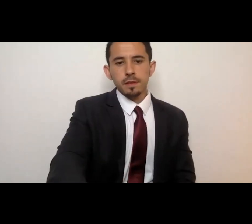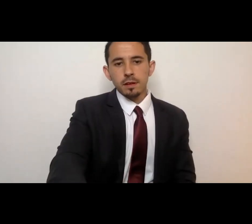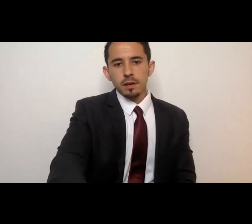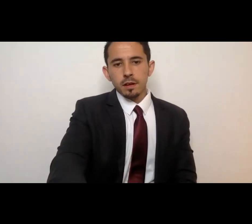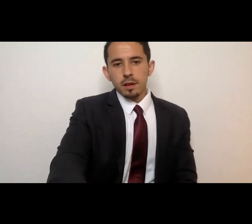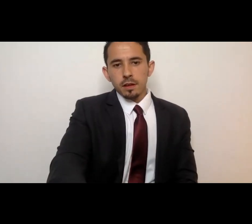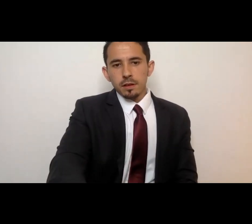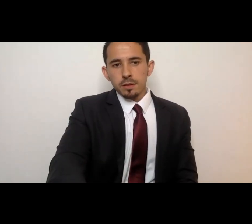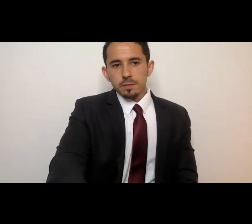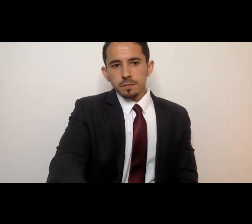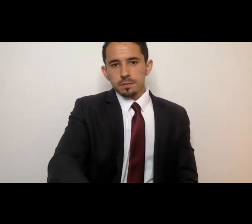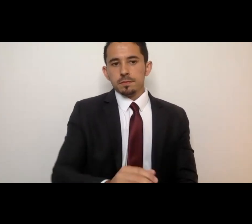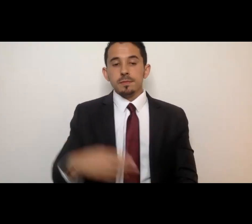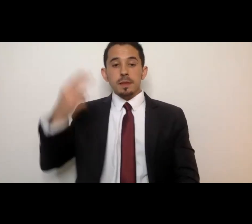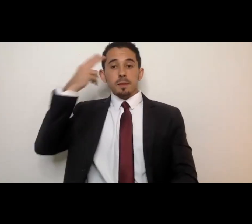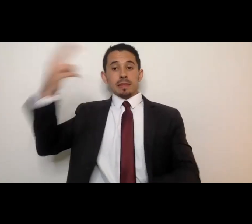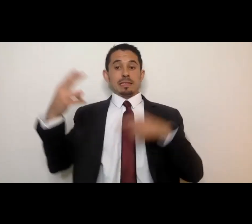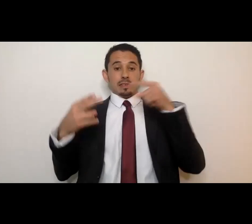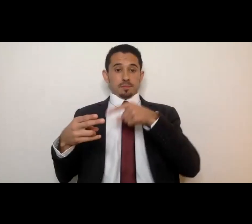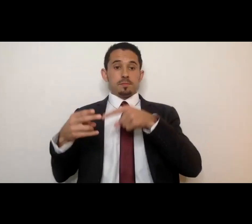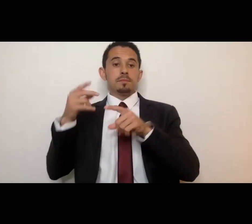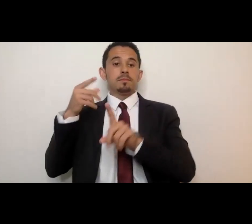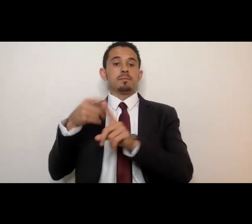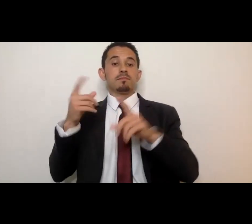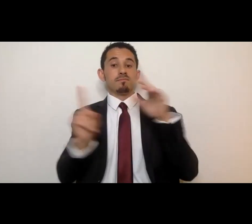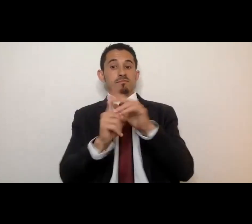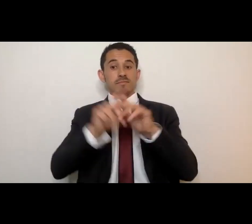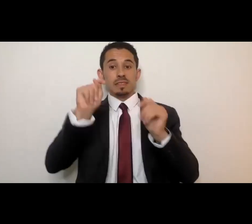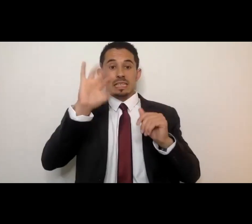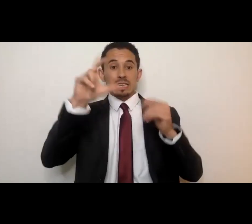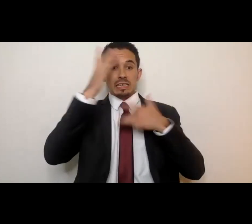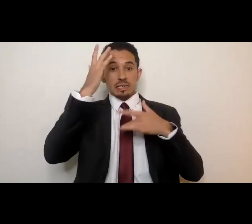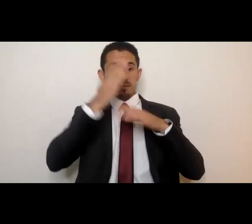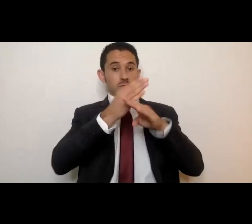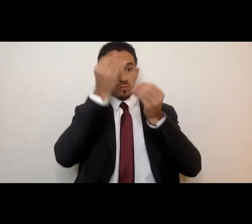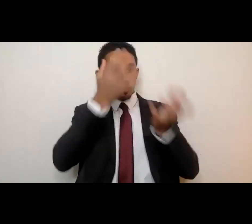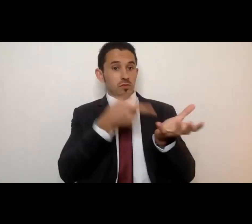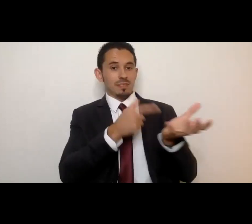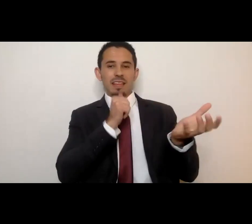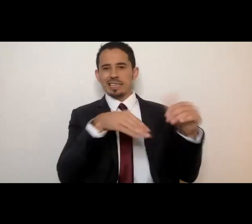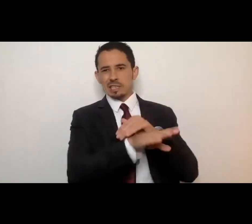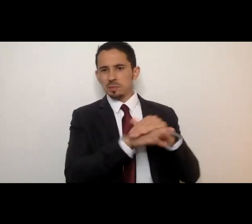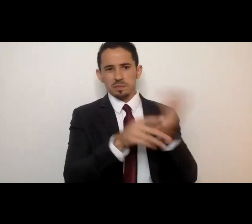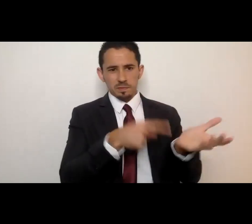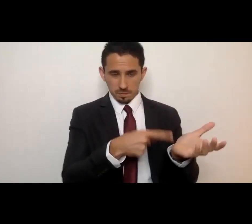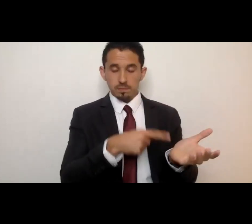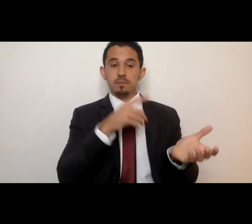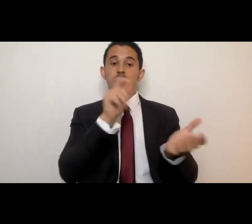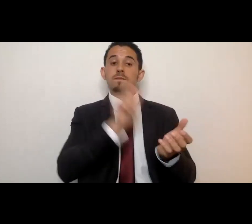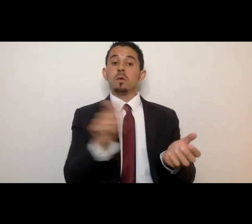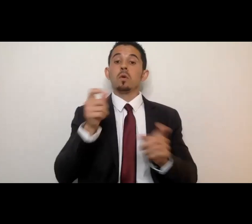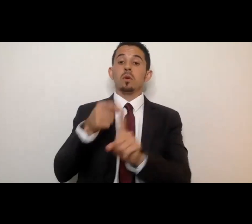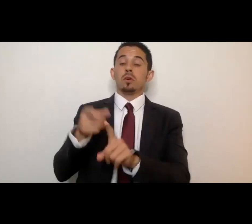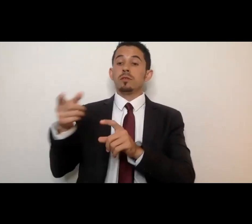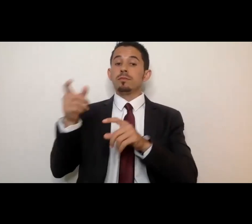effective scientific communication approach with them. The hypothesis, as you see here, is the prevailing tick-borne disease